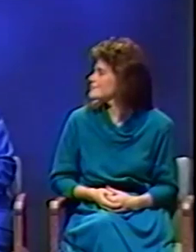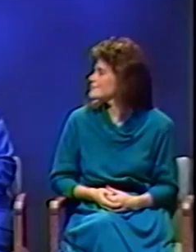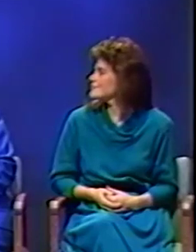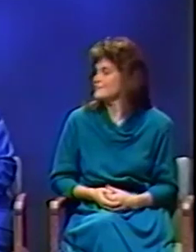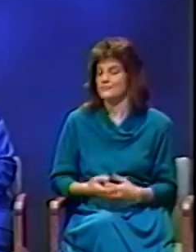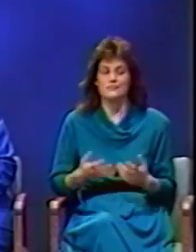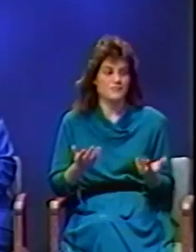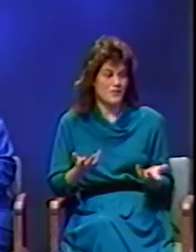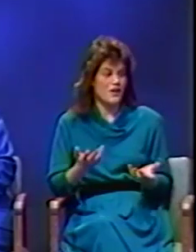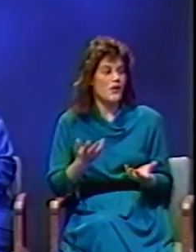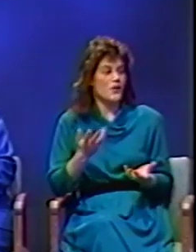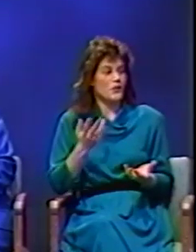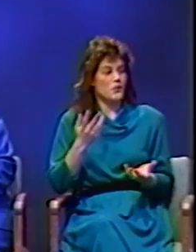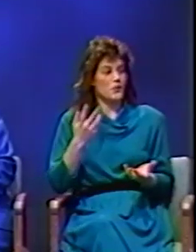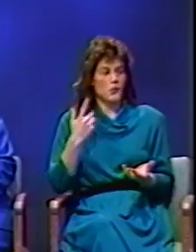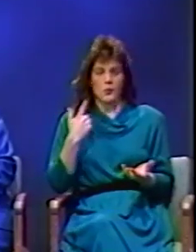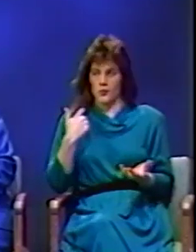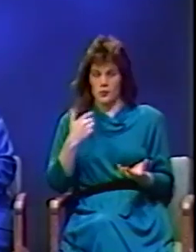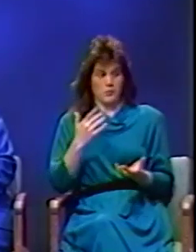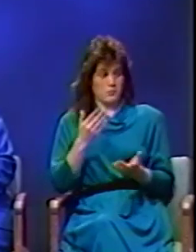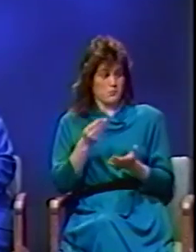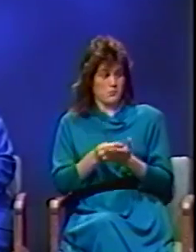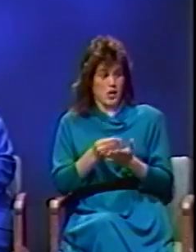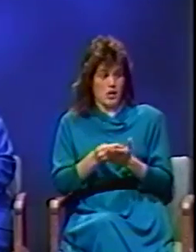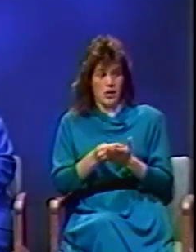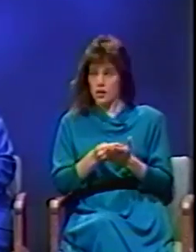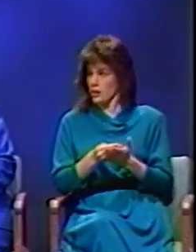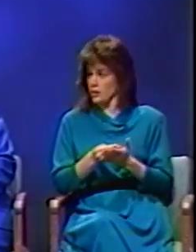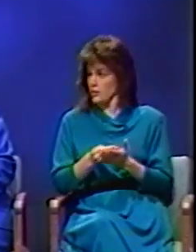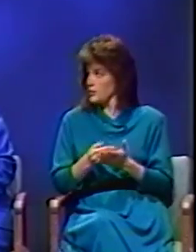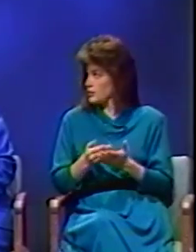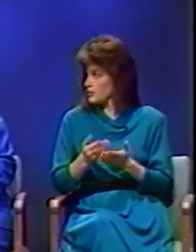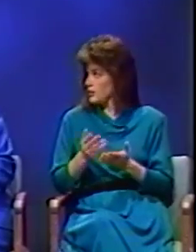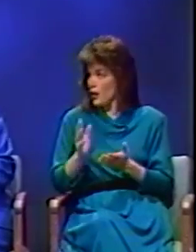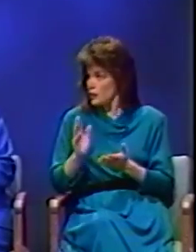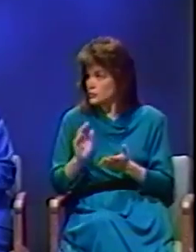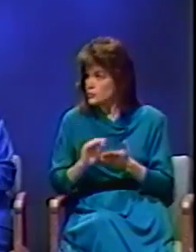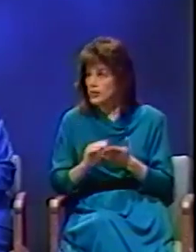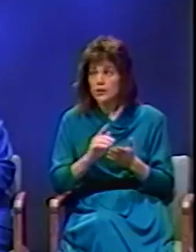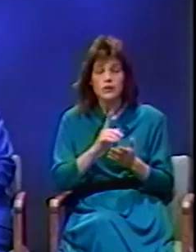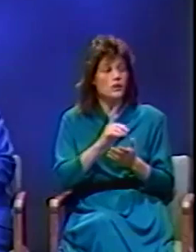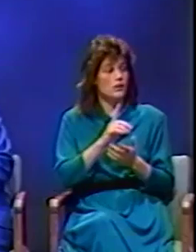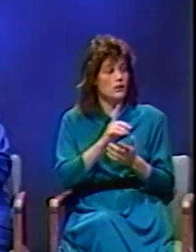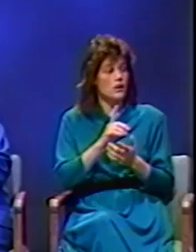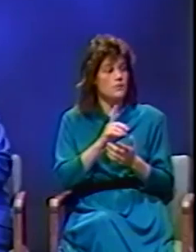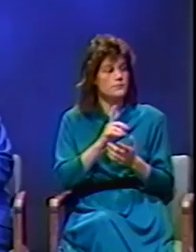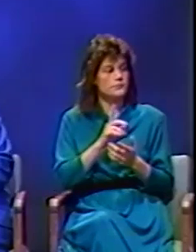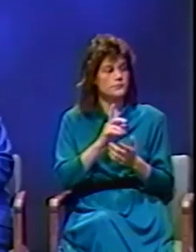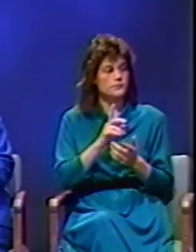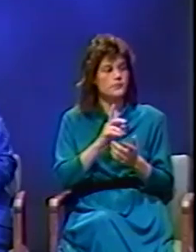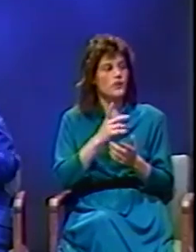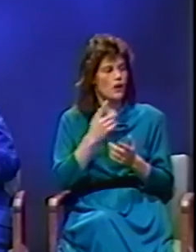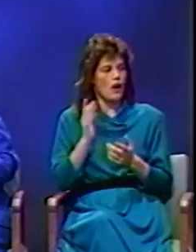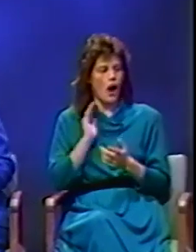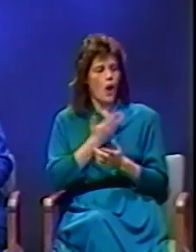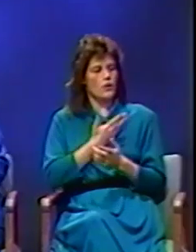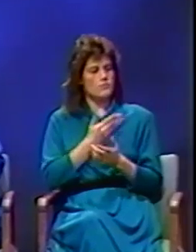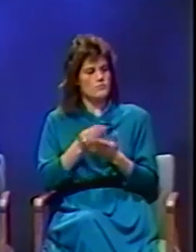Well, we are funded. Oh, Cheryl, please take that. I'm sorry. Our funding is